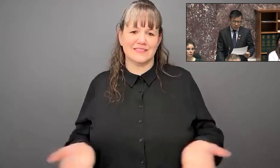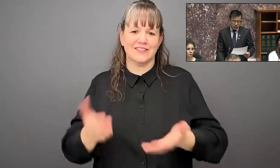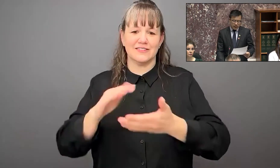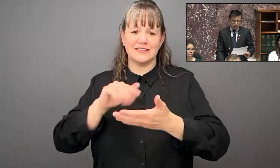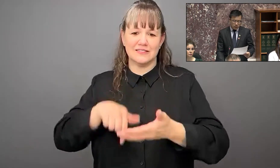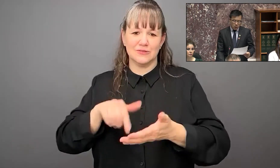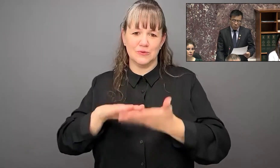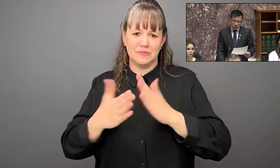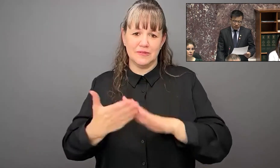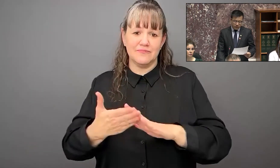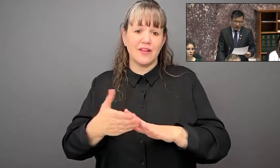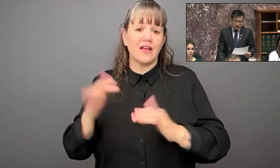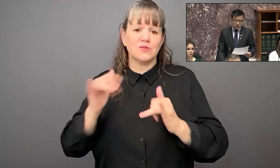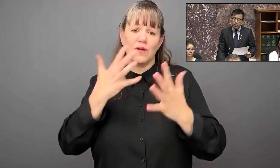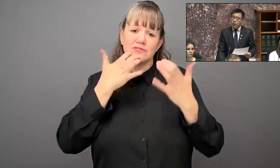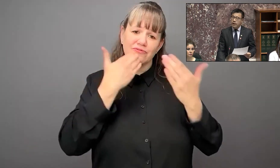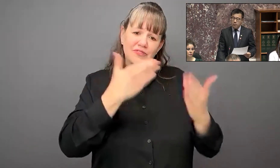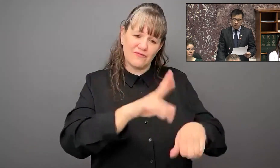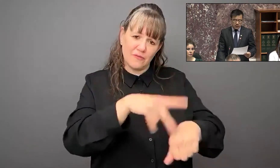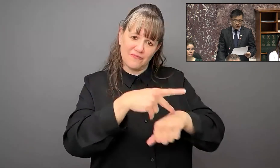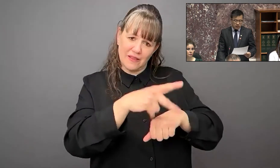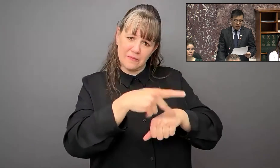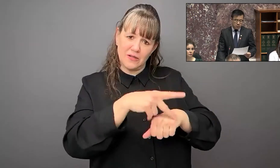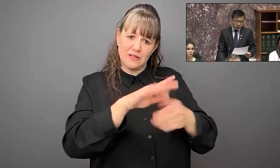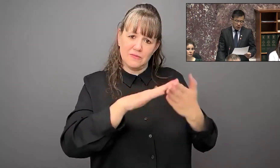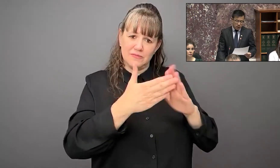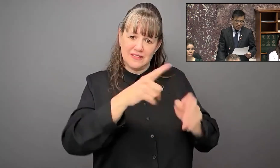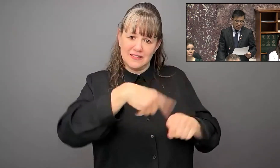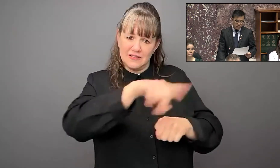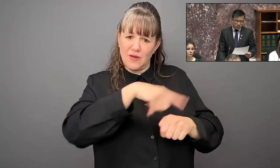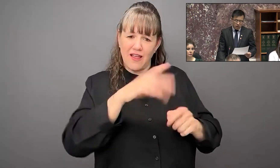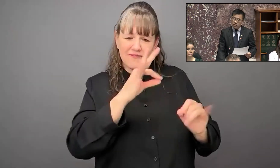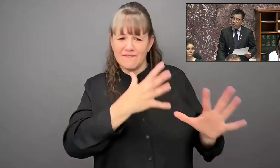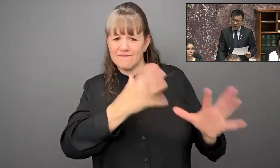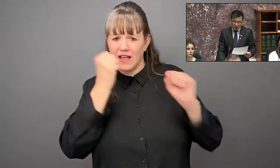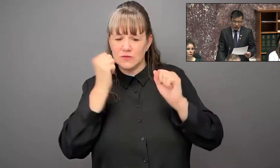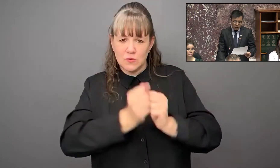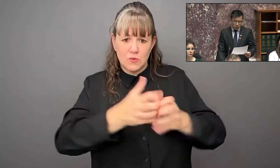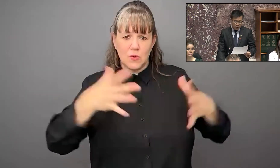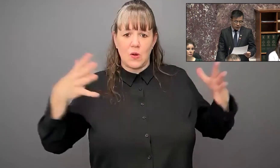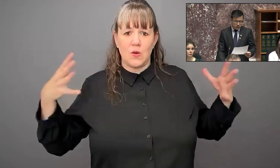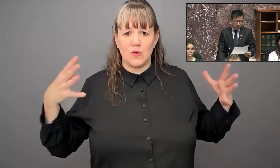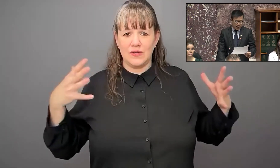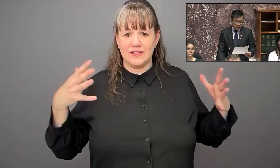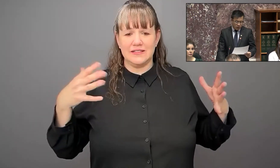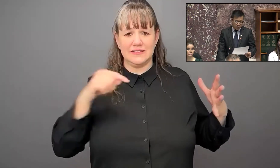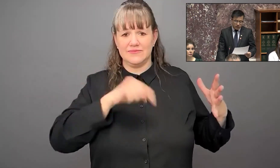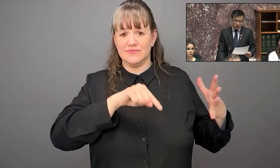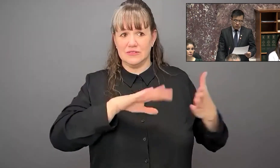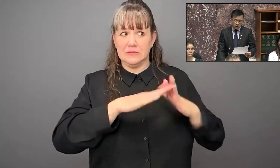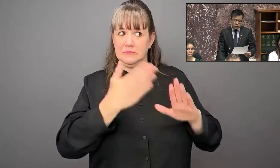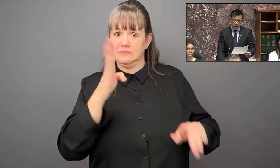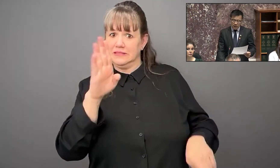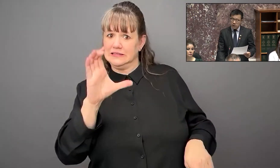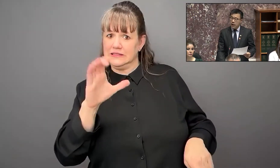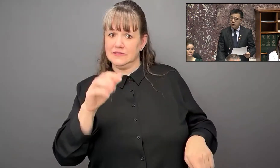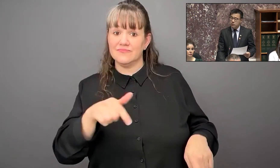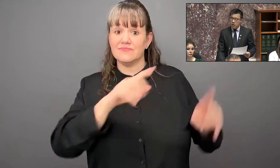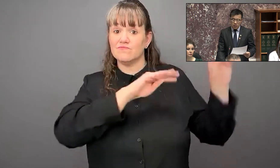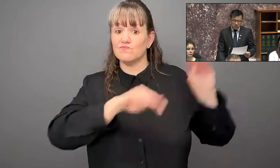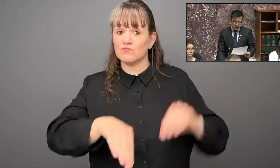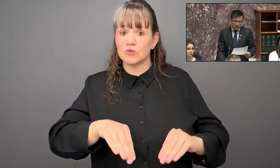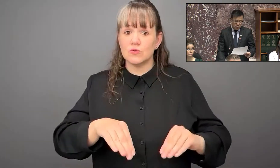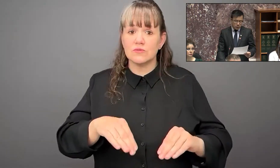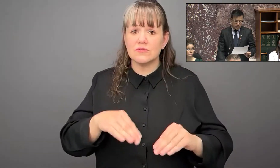Filipino community, one of the fastest growing communities in British Columbia. From healthcare workers and caregivers to